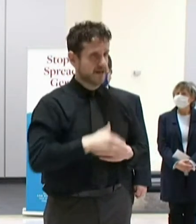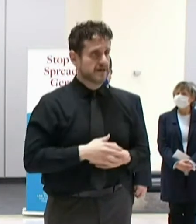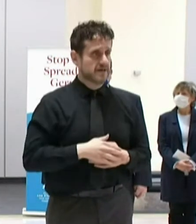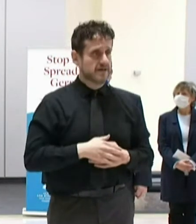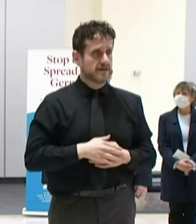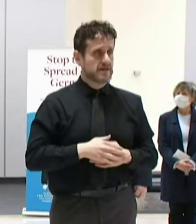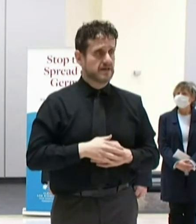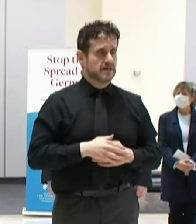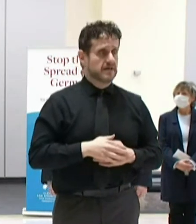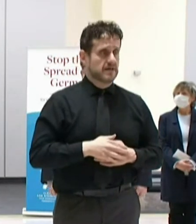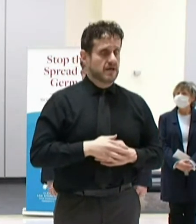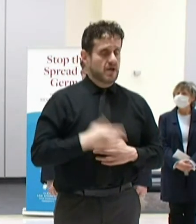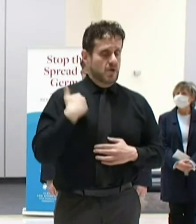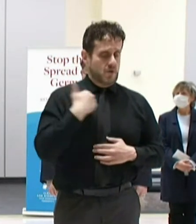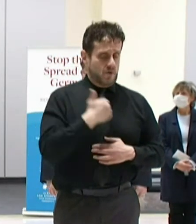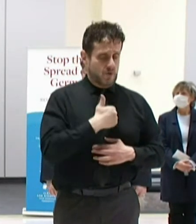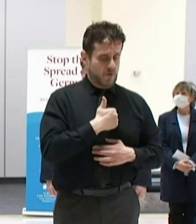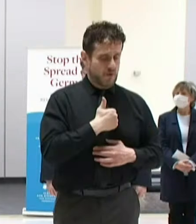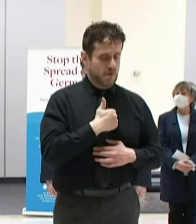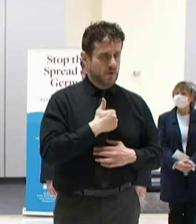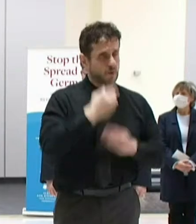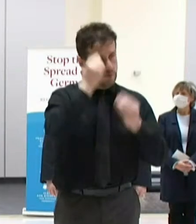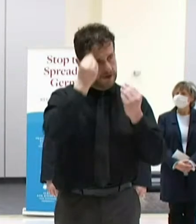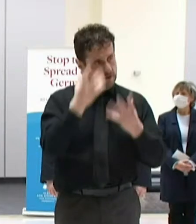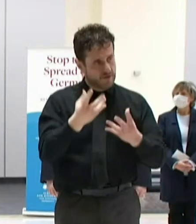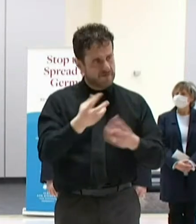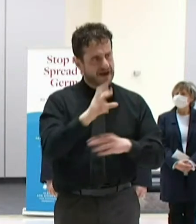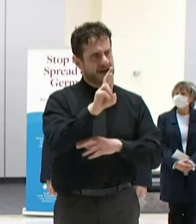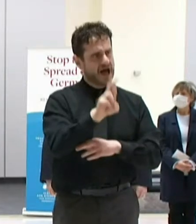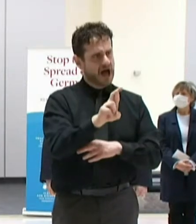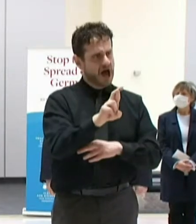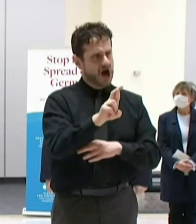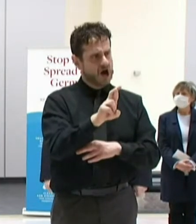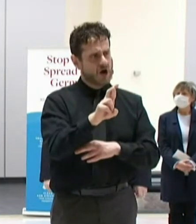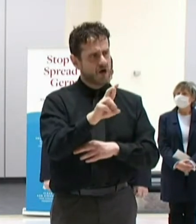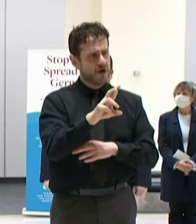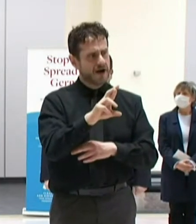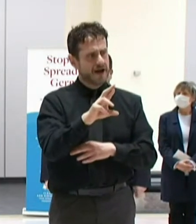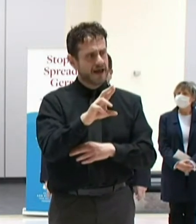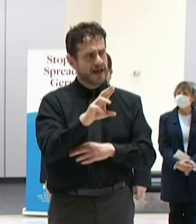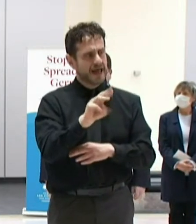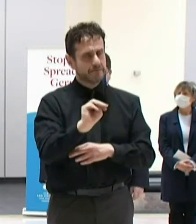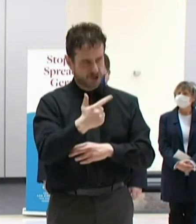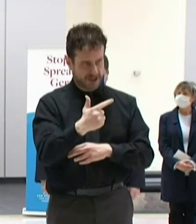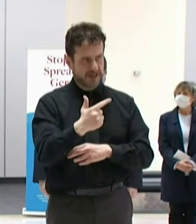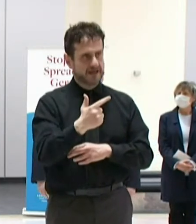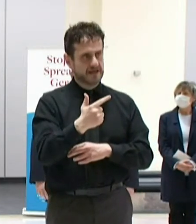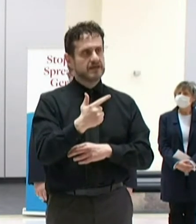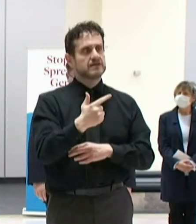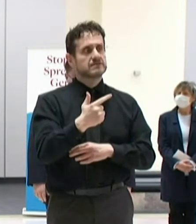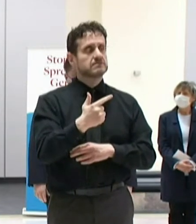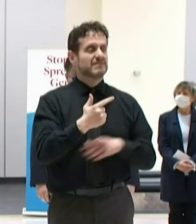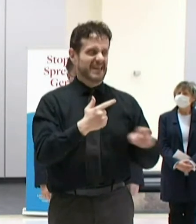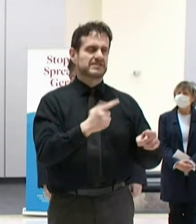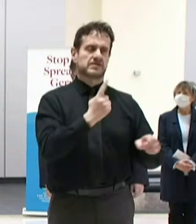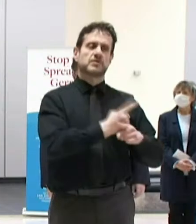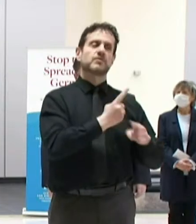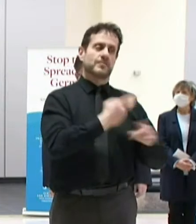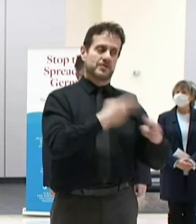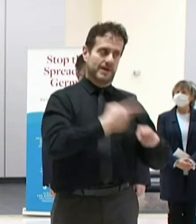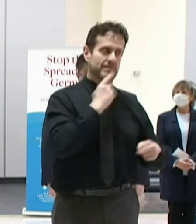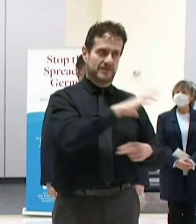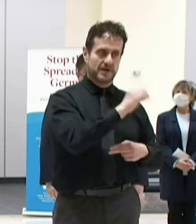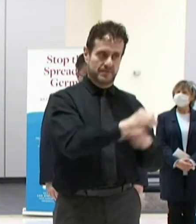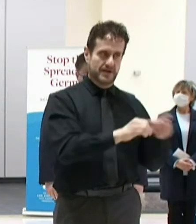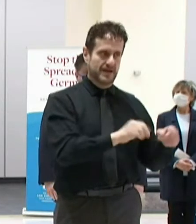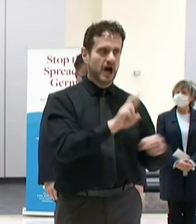that, we notified RMG on Friday, which is the actual proper name of the company, that we were